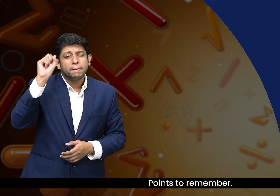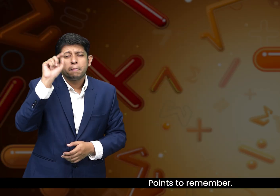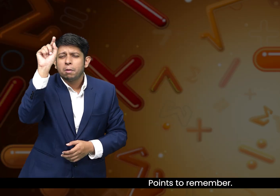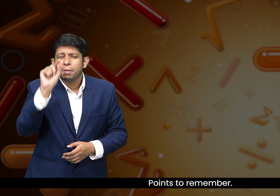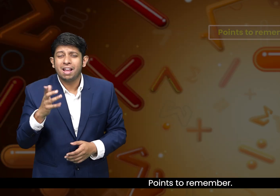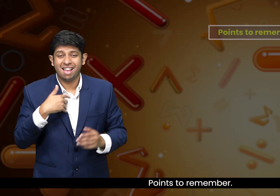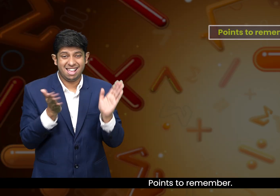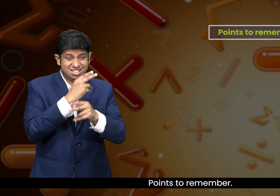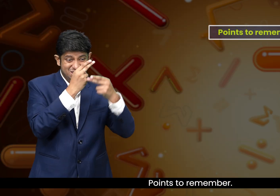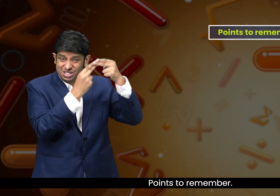Points to remember.